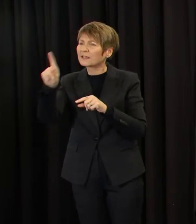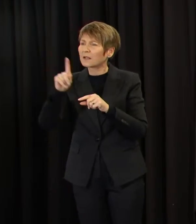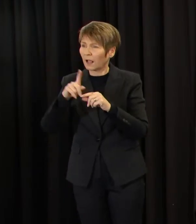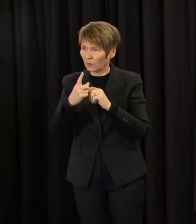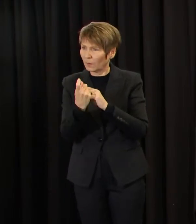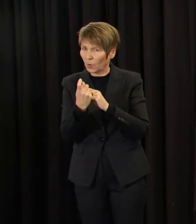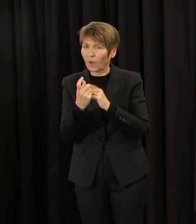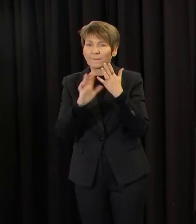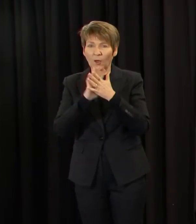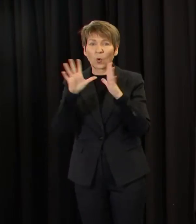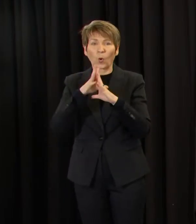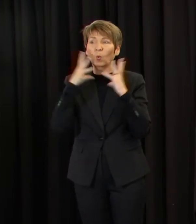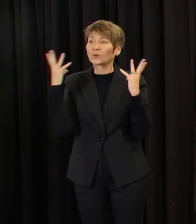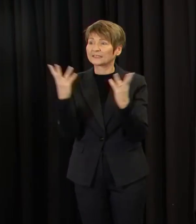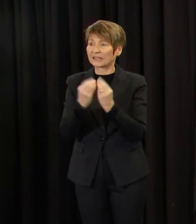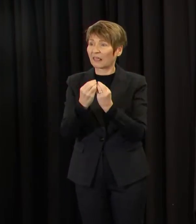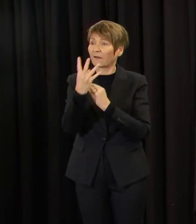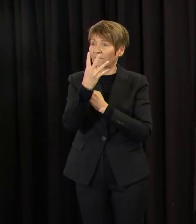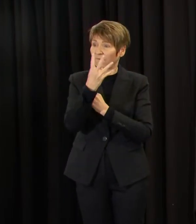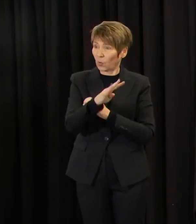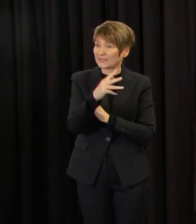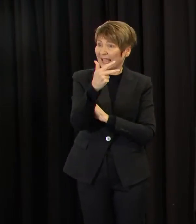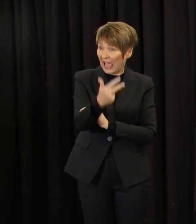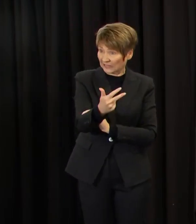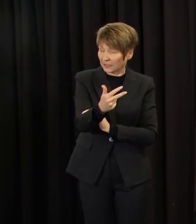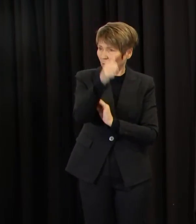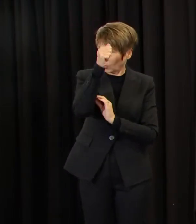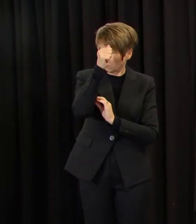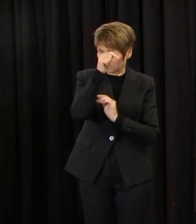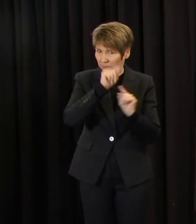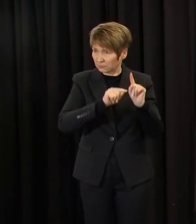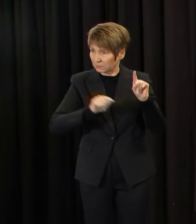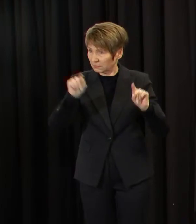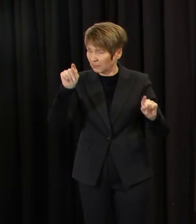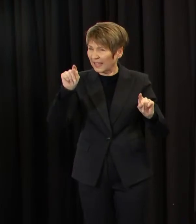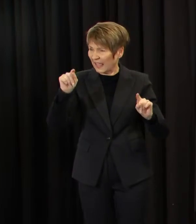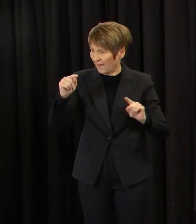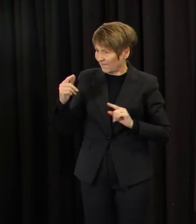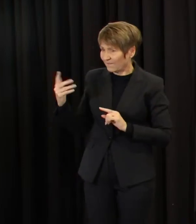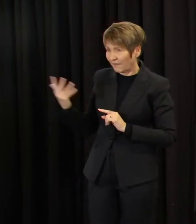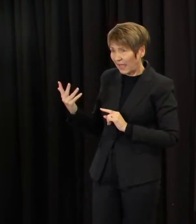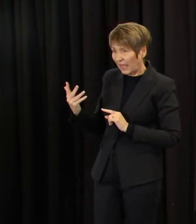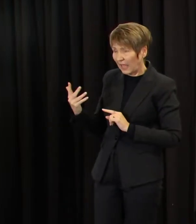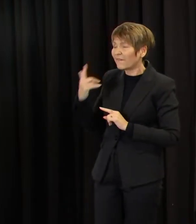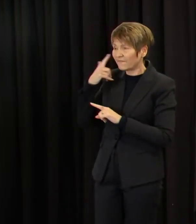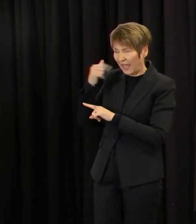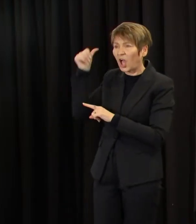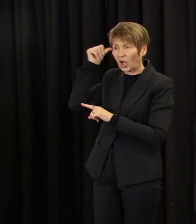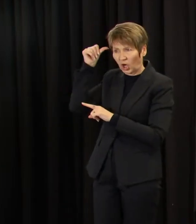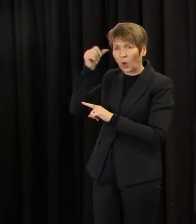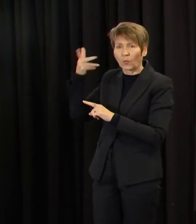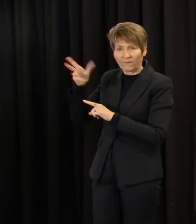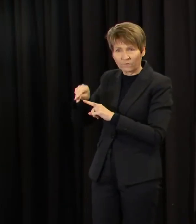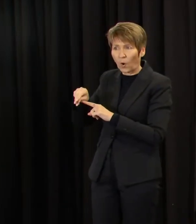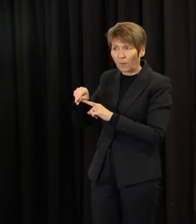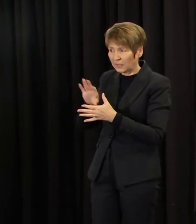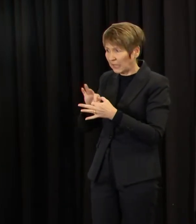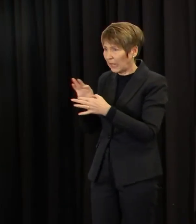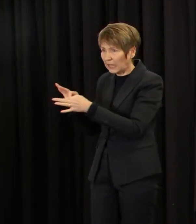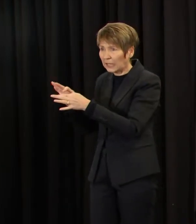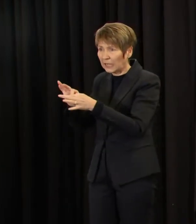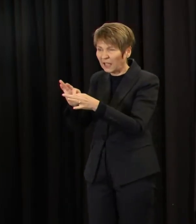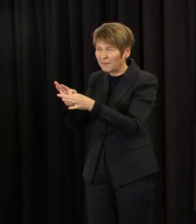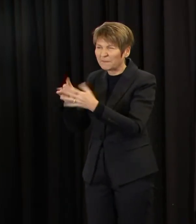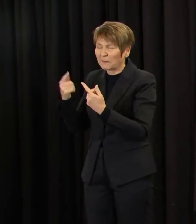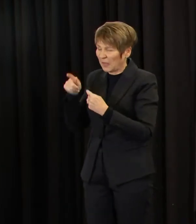makes 48 of the cases today. In addition, we have 15 cases that are linked to previously identified cases in recent days, so household